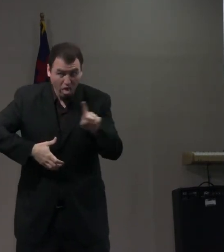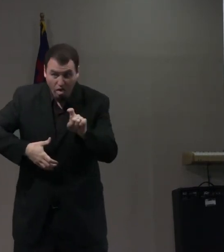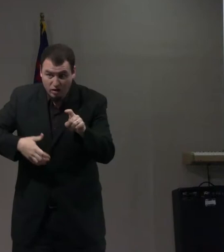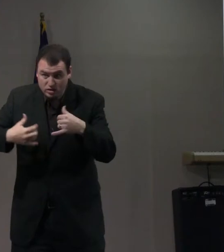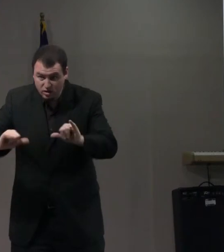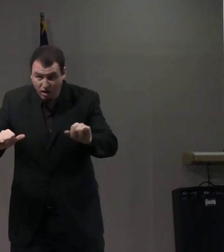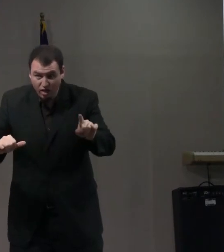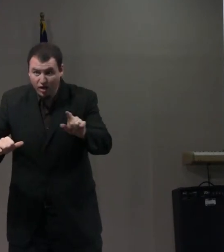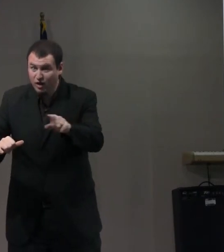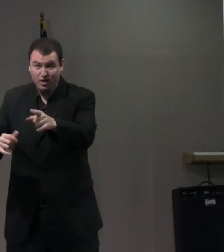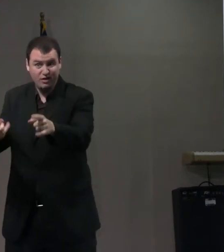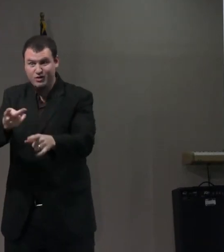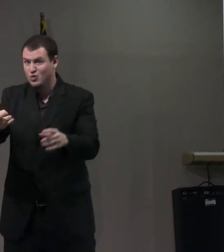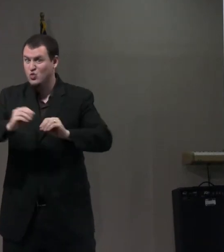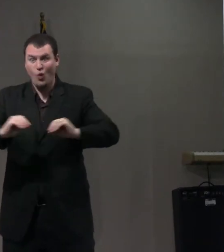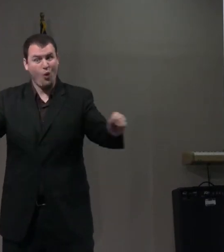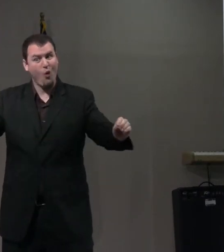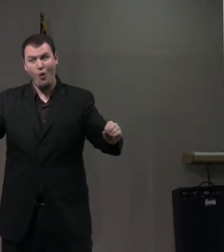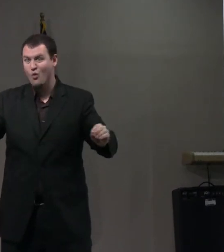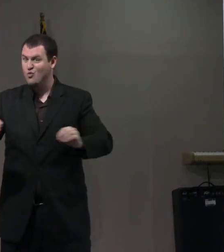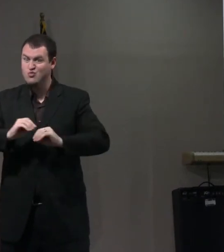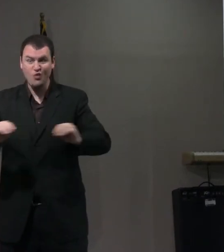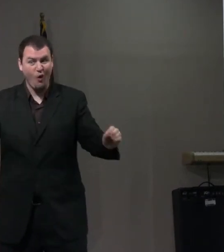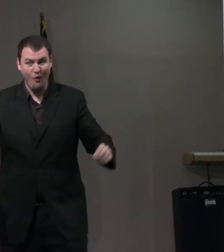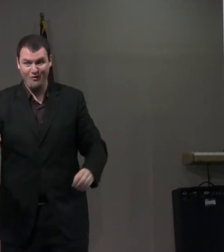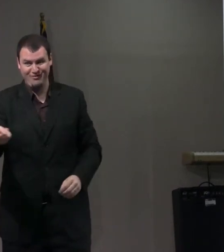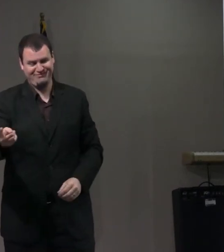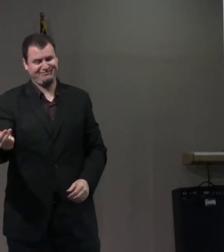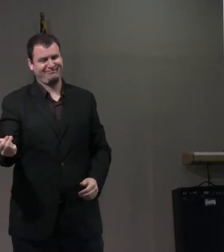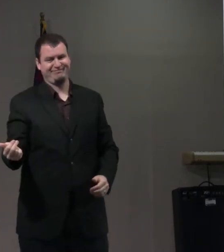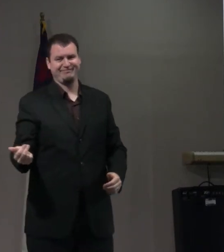communication problems, right?